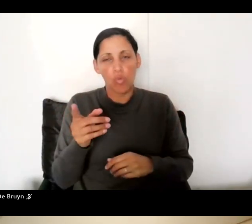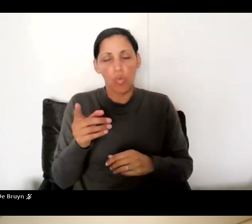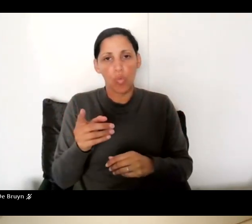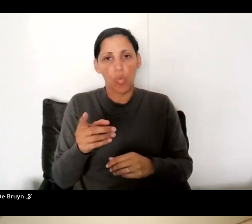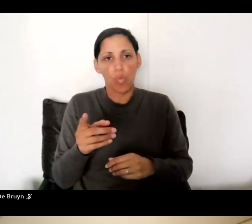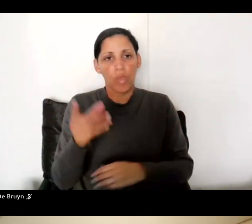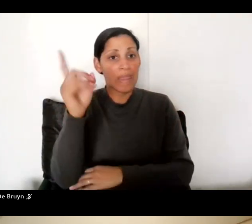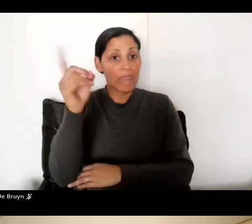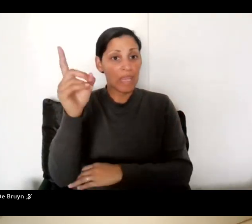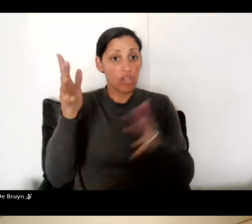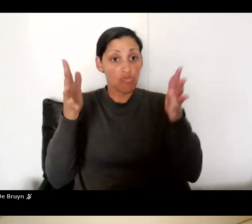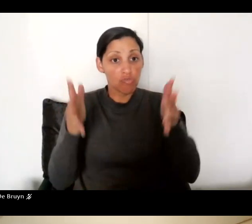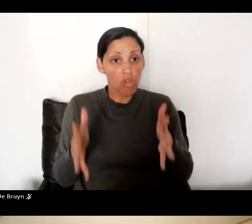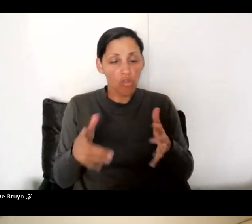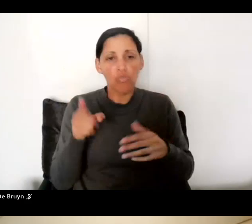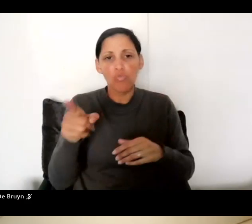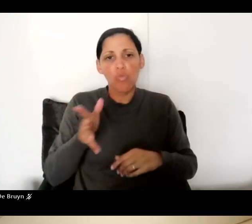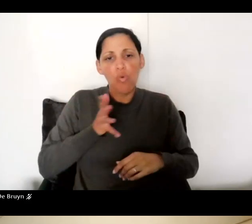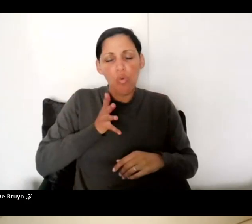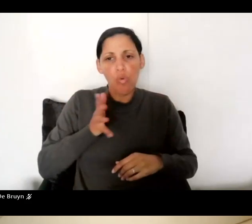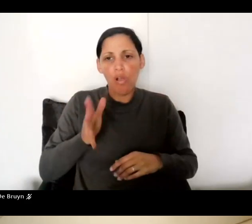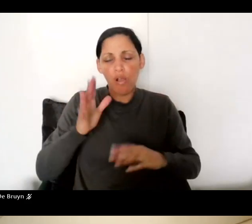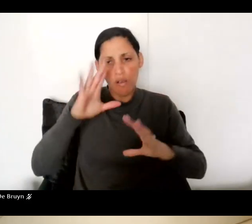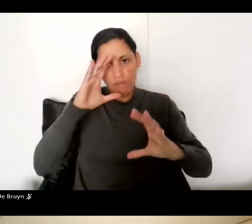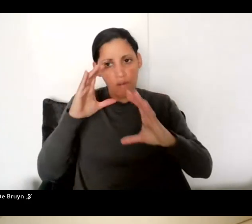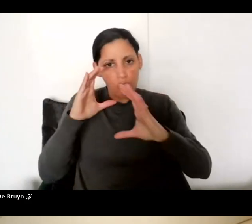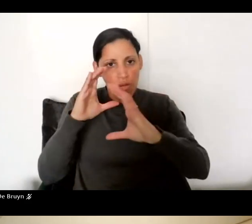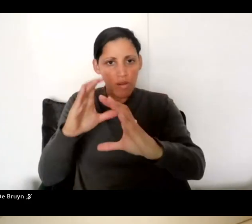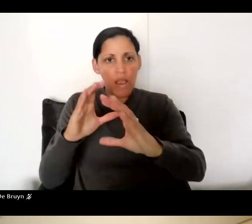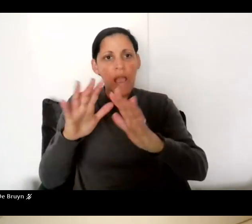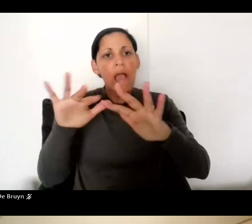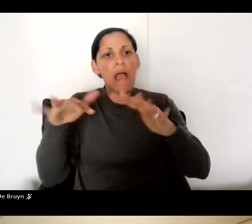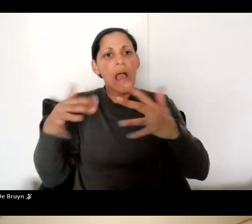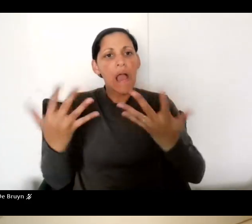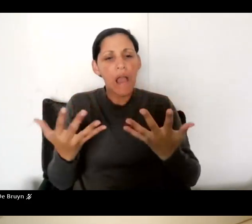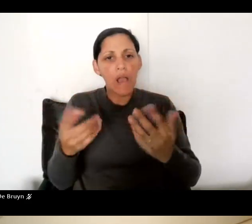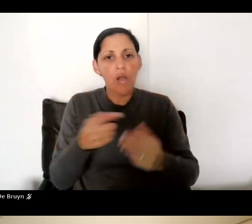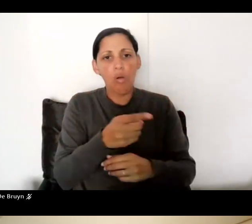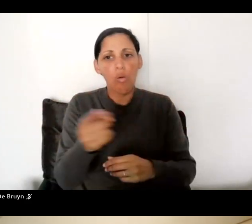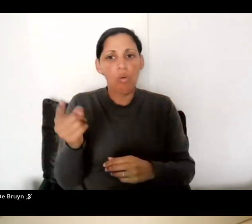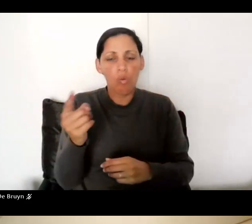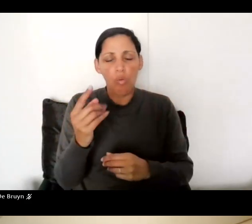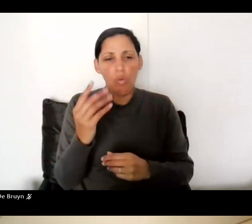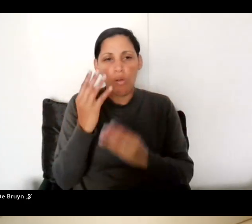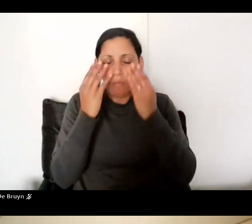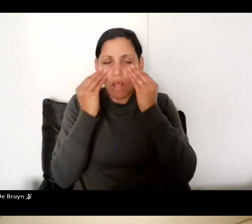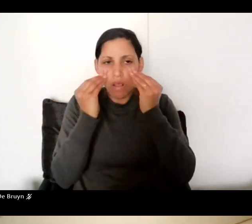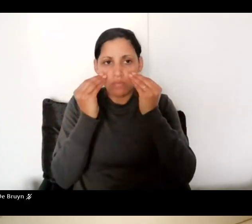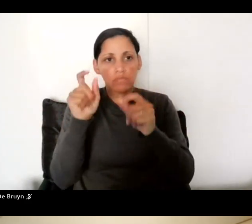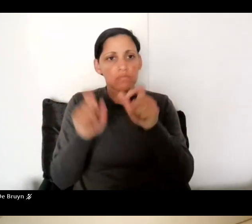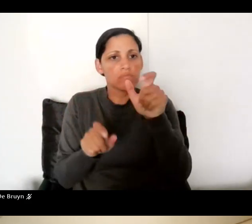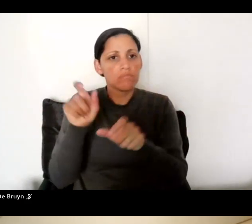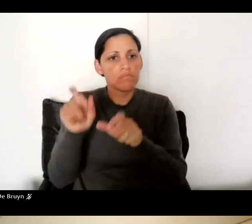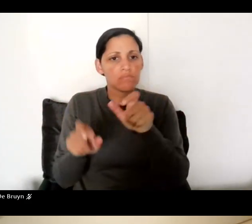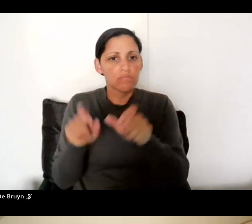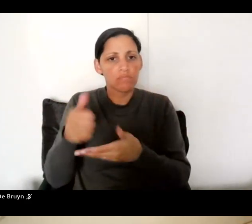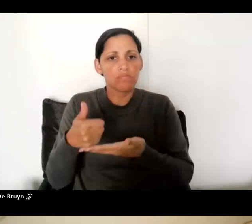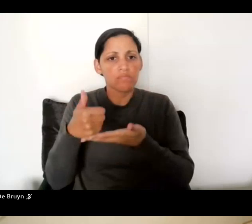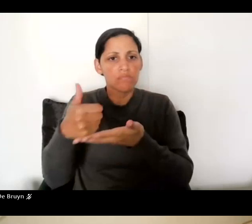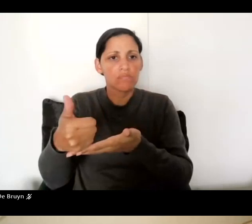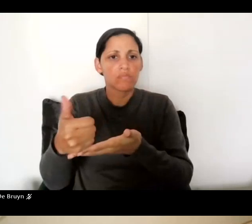to help increase the participation of learners with visual impairment at schools?